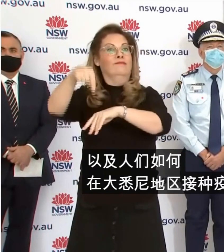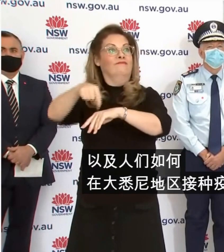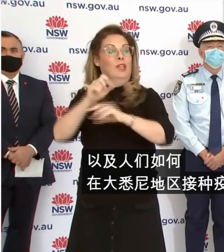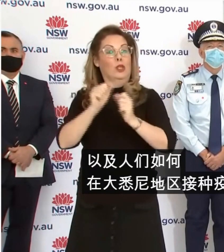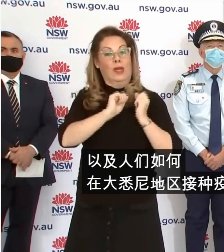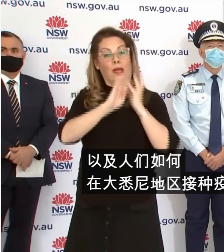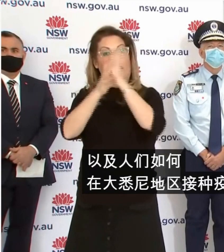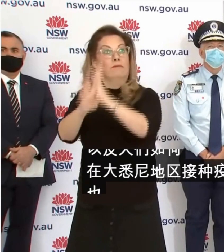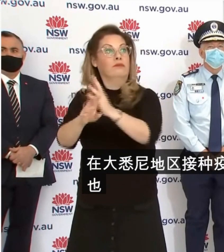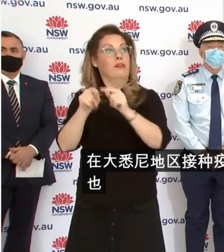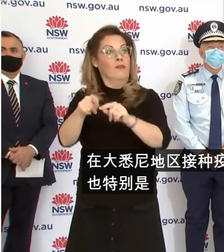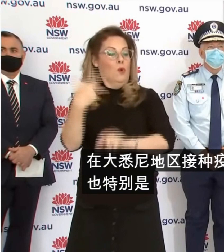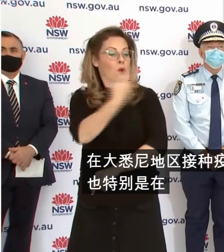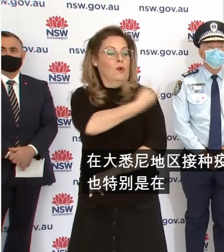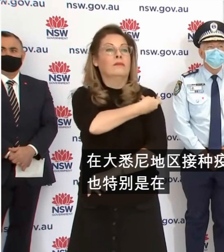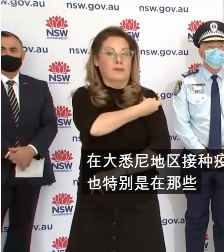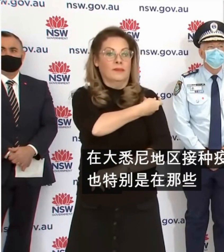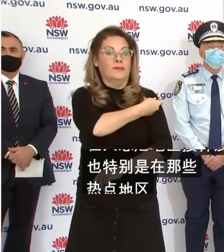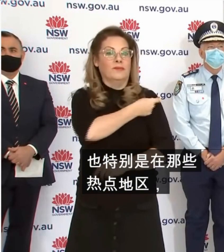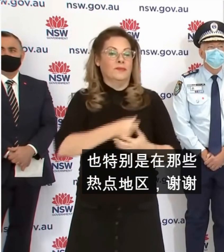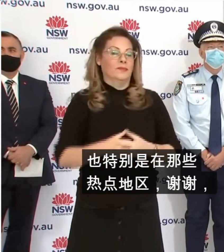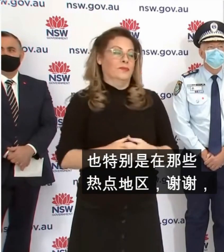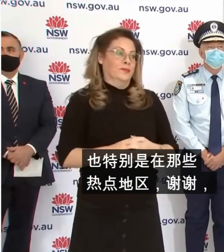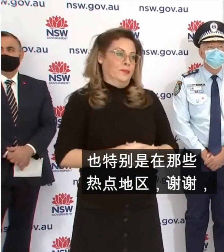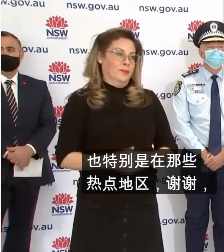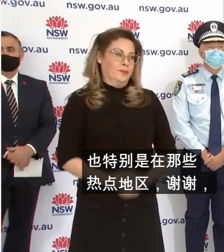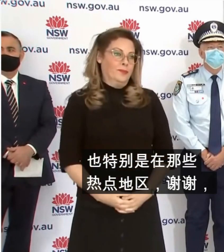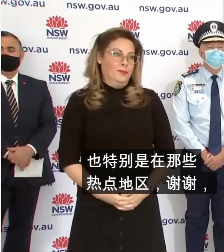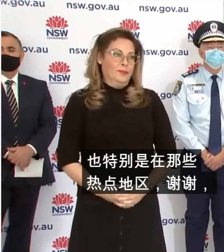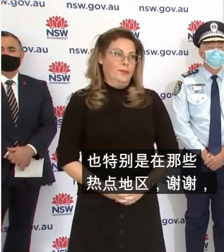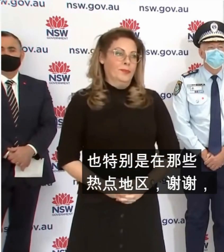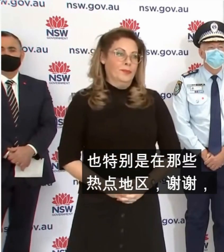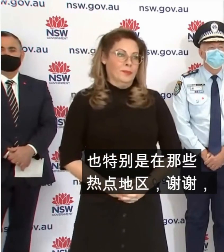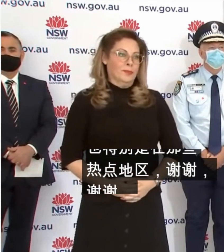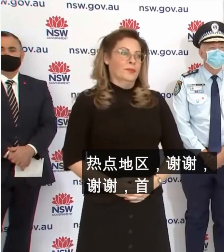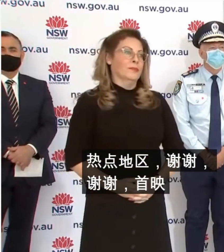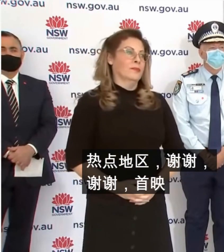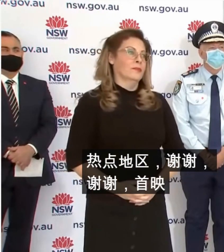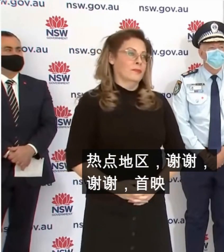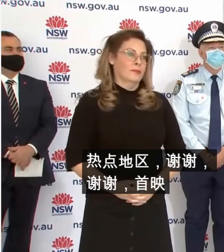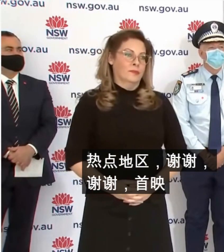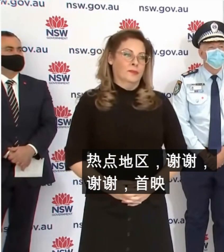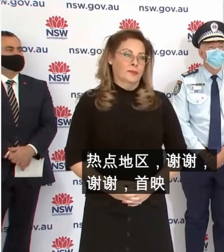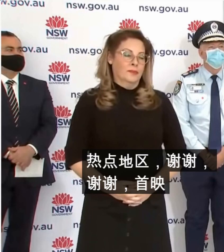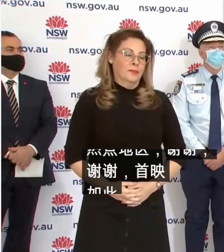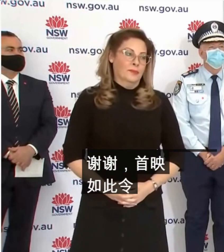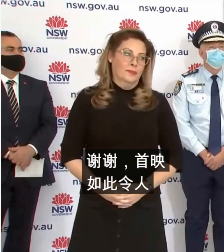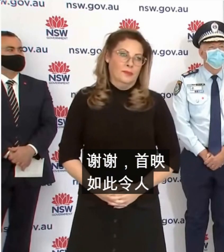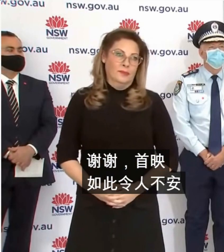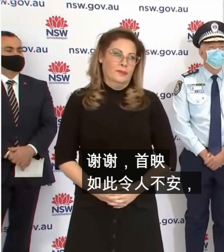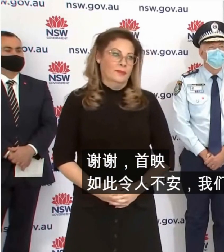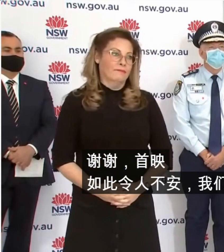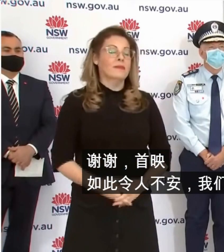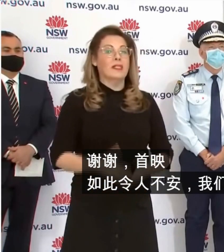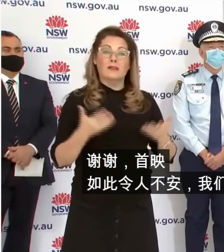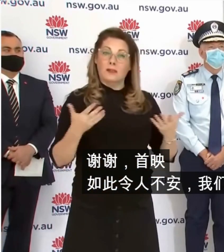Greater Sydney, but of course also in particular during those hotspots. Thank you. Thank you, Premier. So